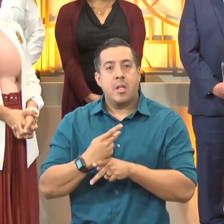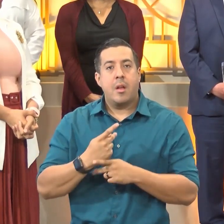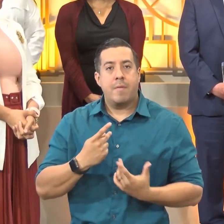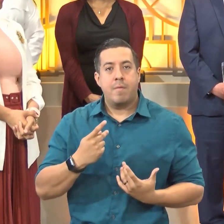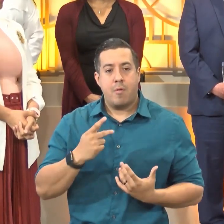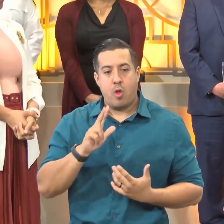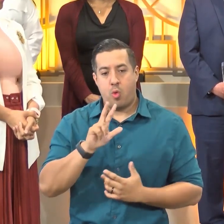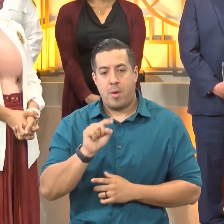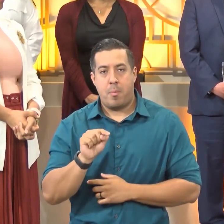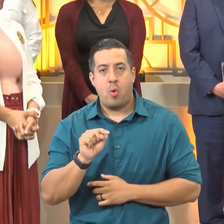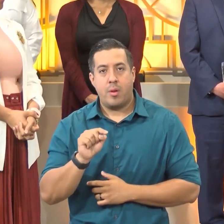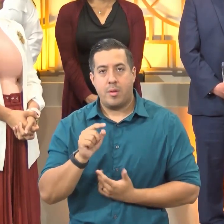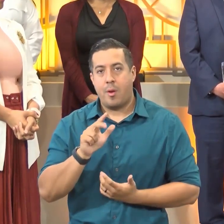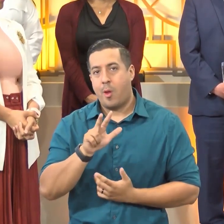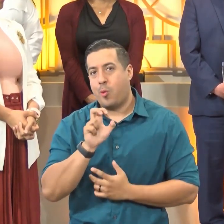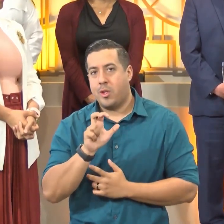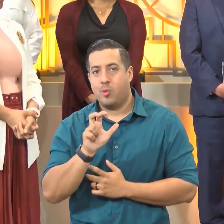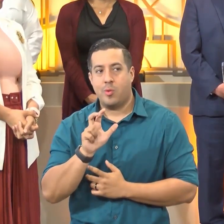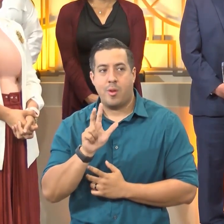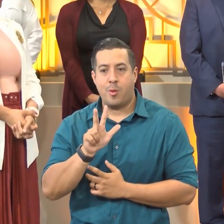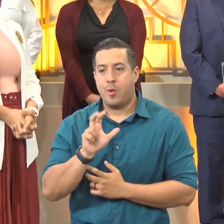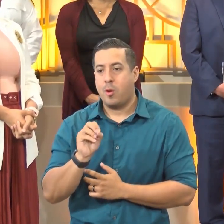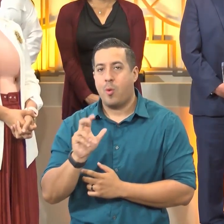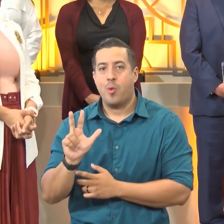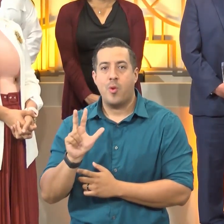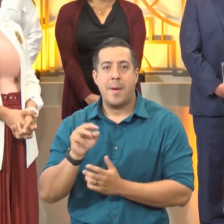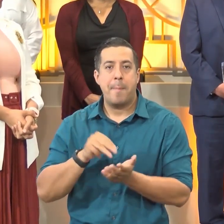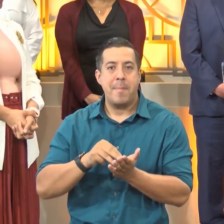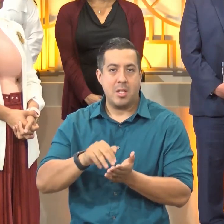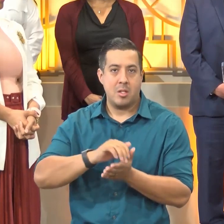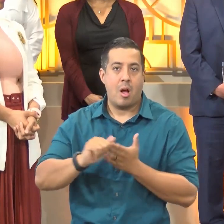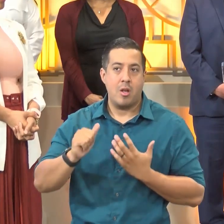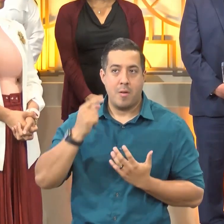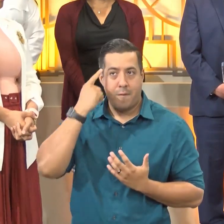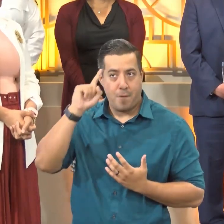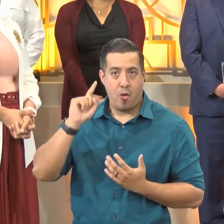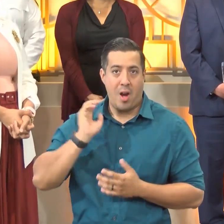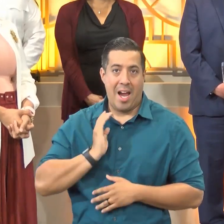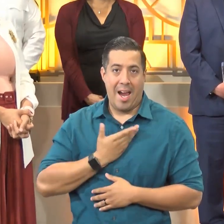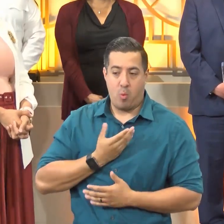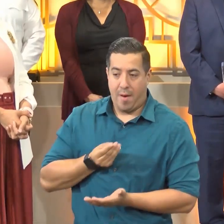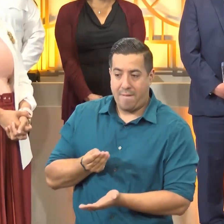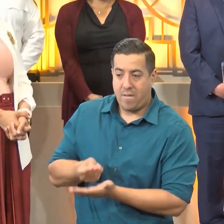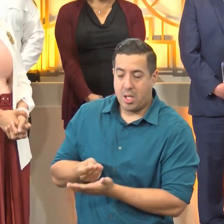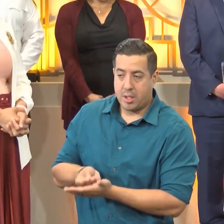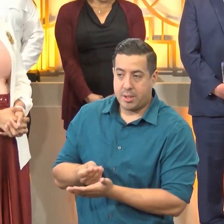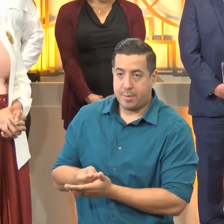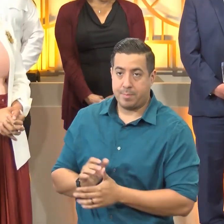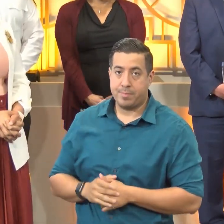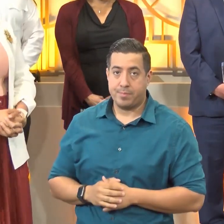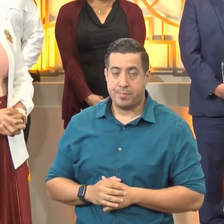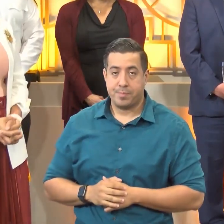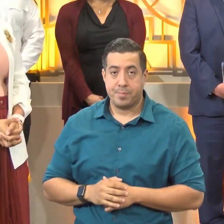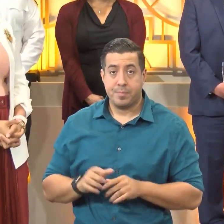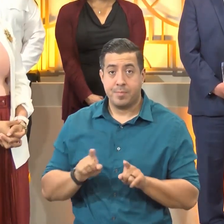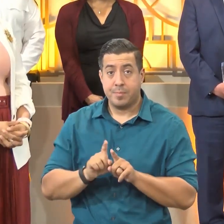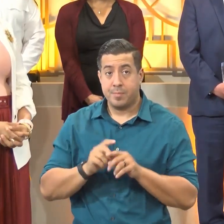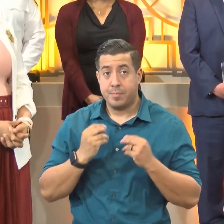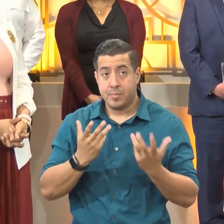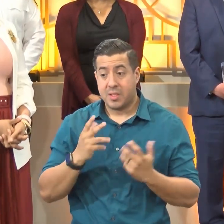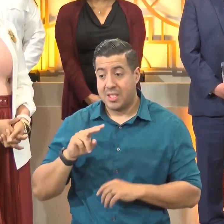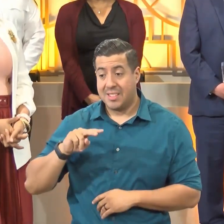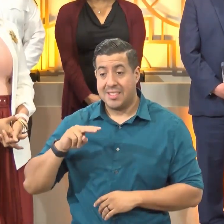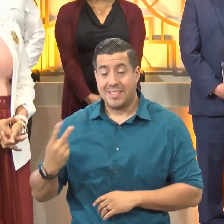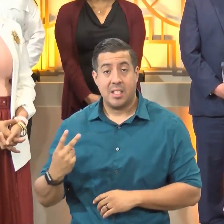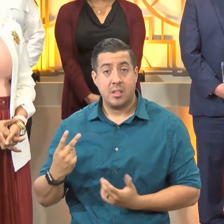of the $303 million from ARPA funding. I will say very quickly that the second tranche